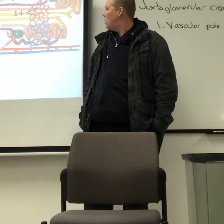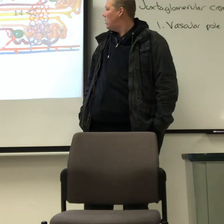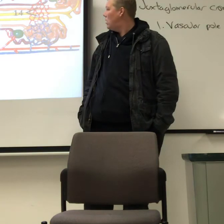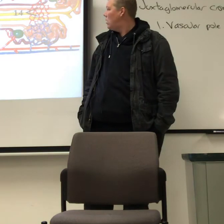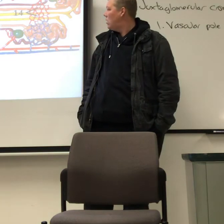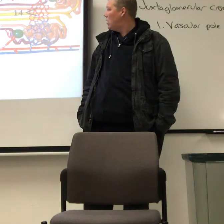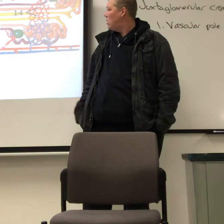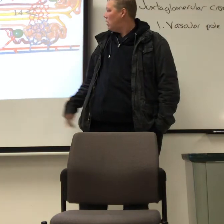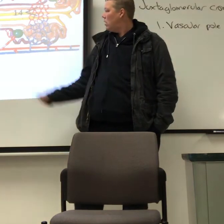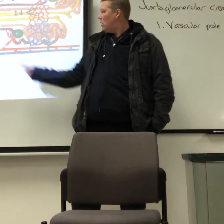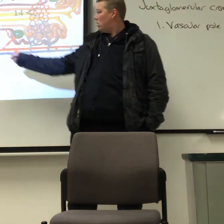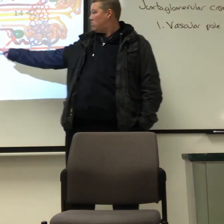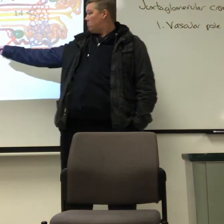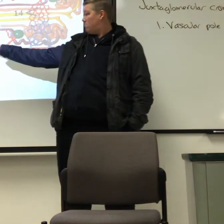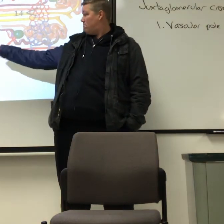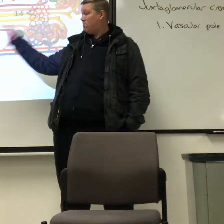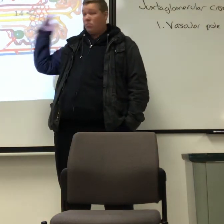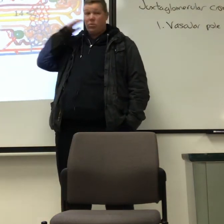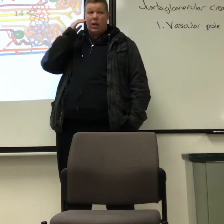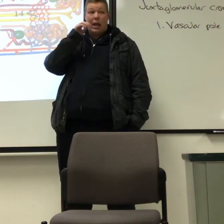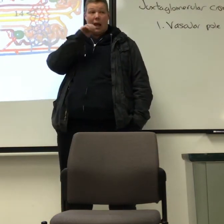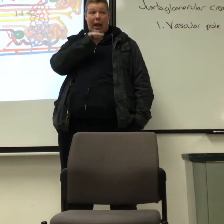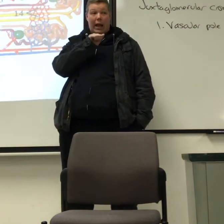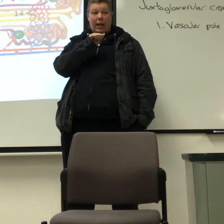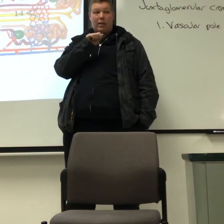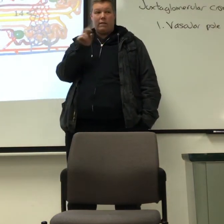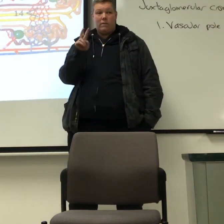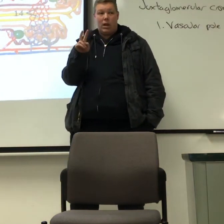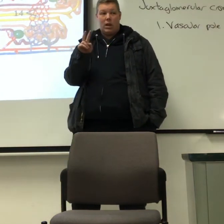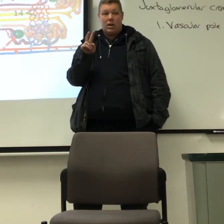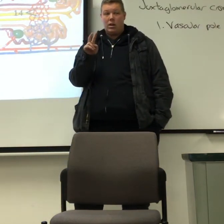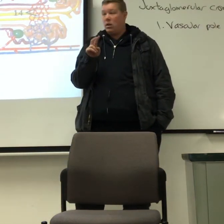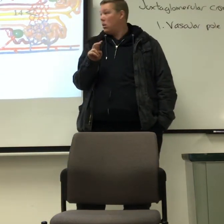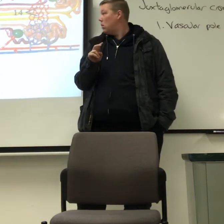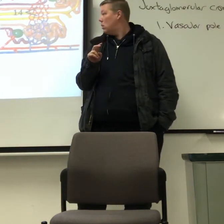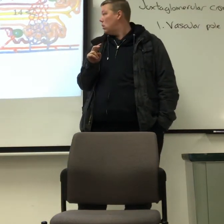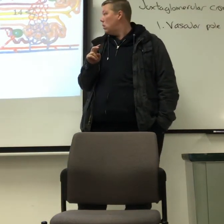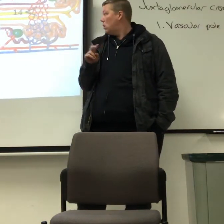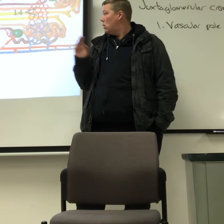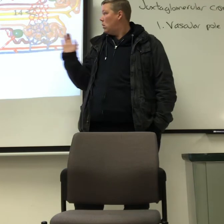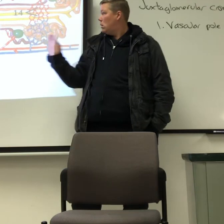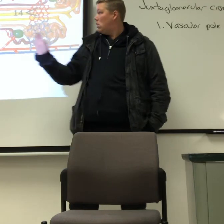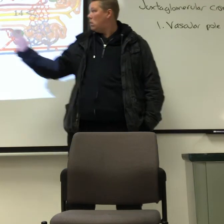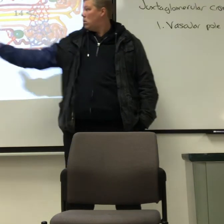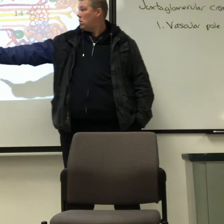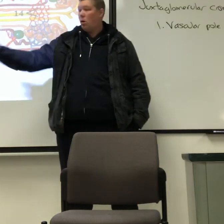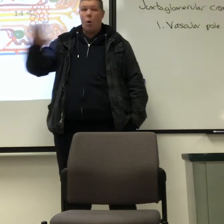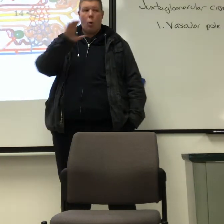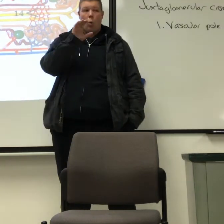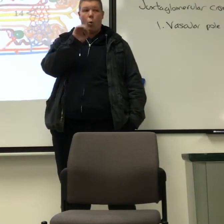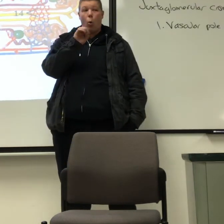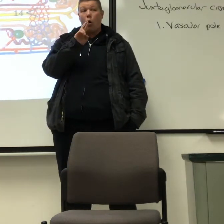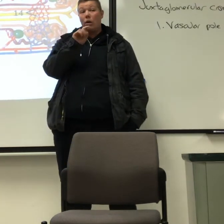Well, there's my landmark 7 and 8. That's my arcuate artery and vein. So what do you think is on this side? Cortex or